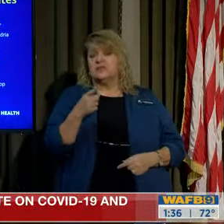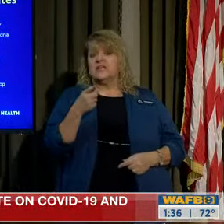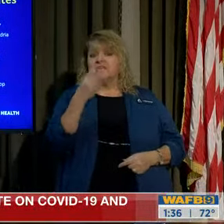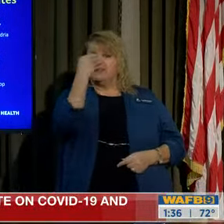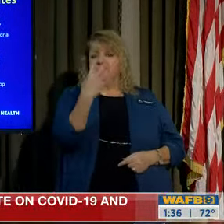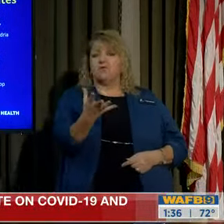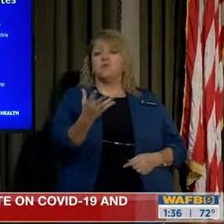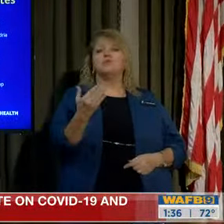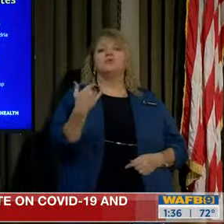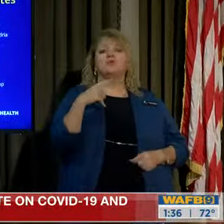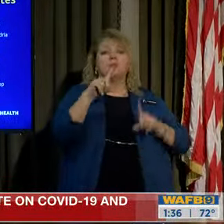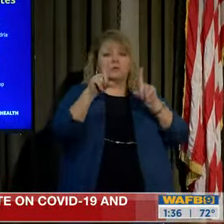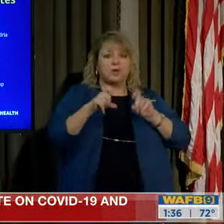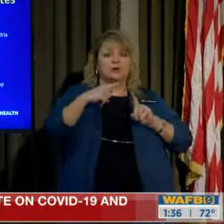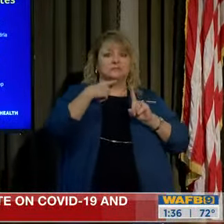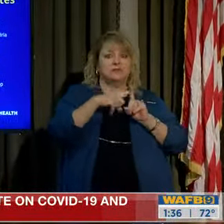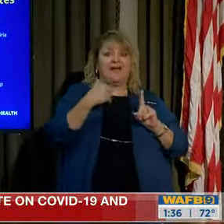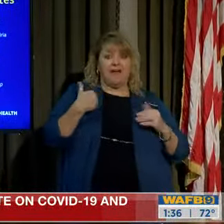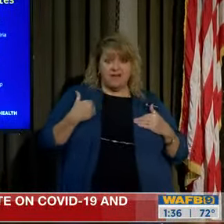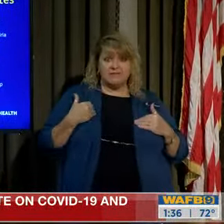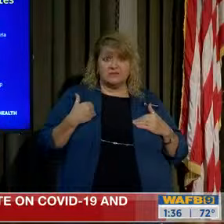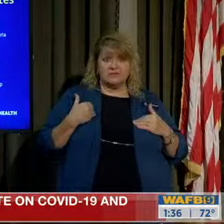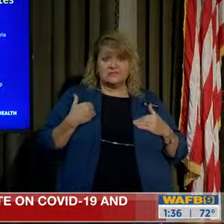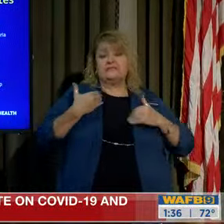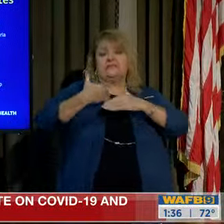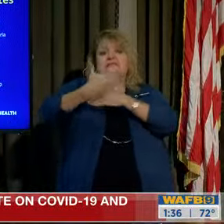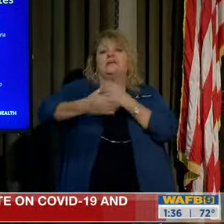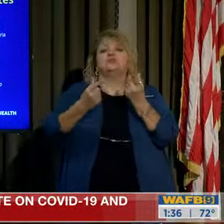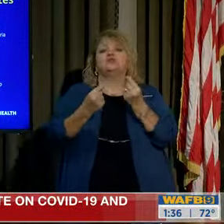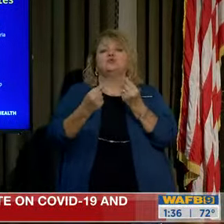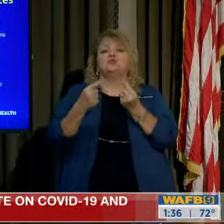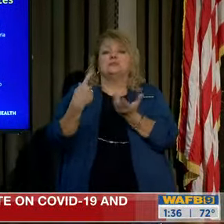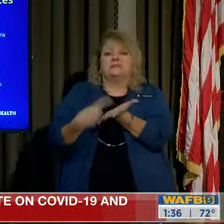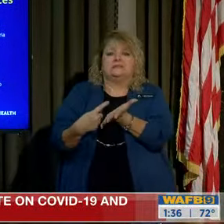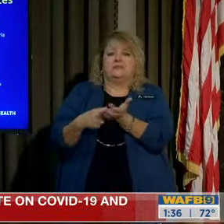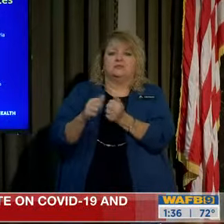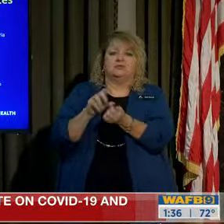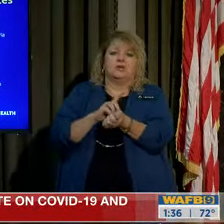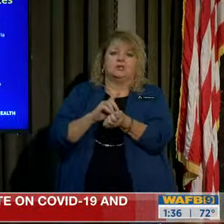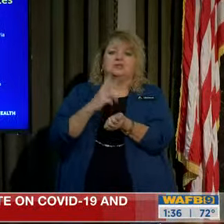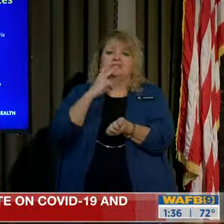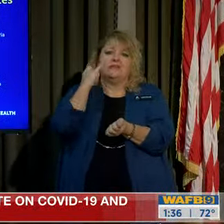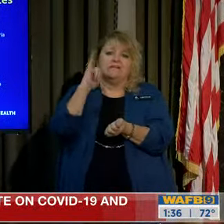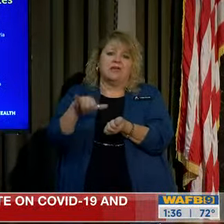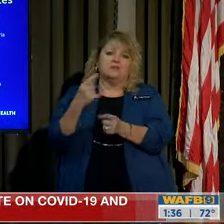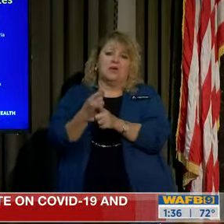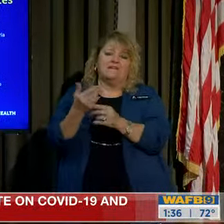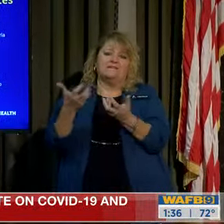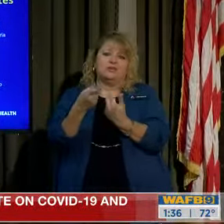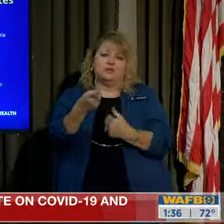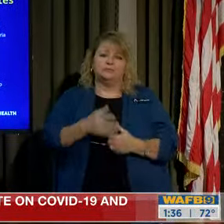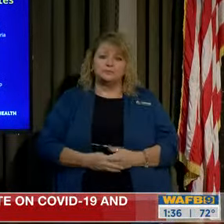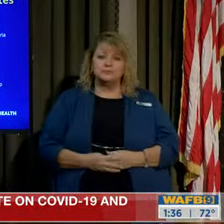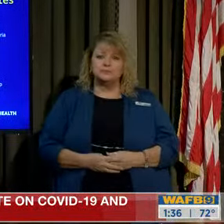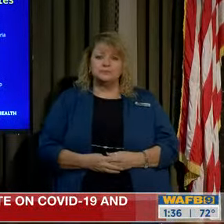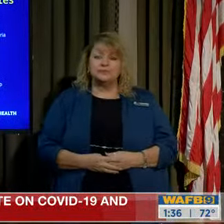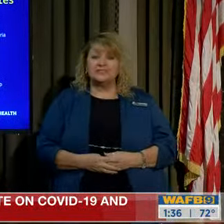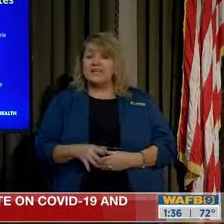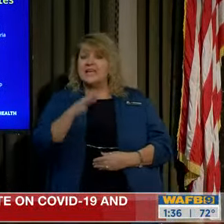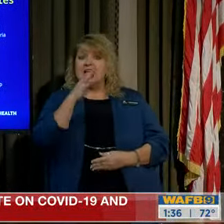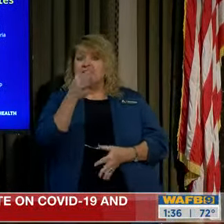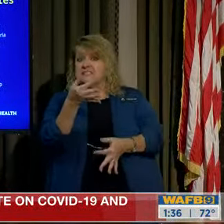positive, your very next step should be talk to your medical provider, see if monoclonals are right for you. They're absolutely not a